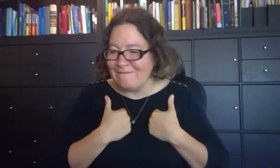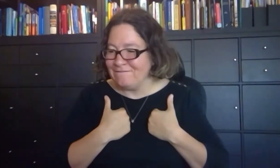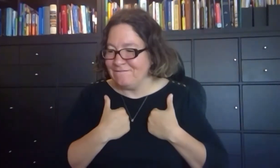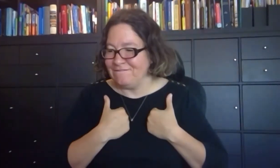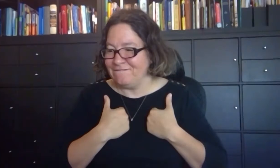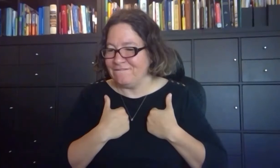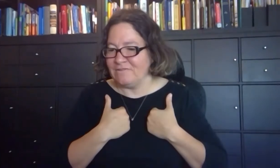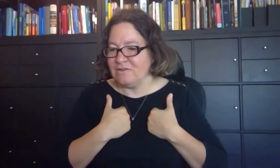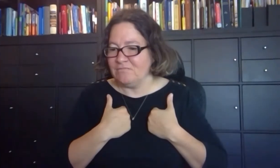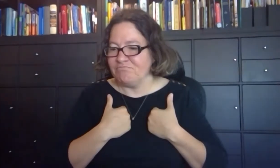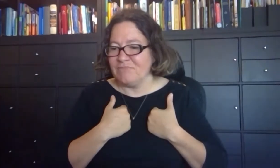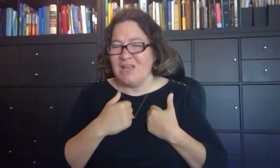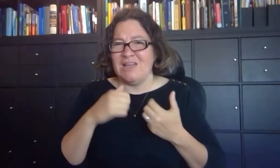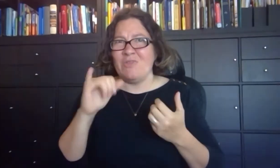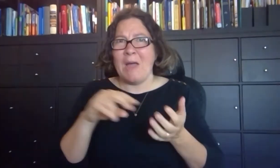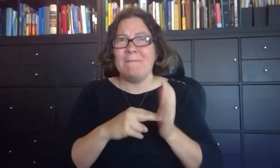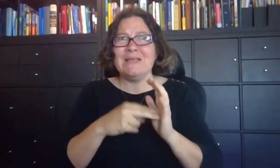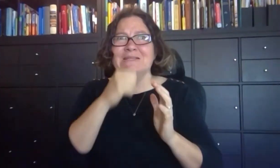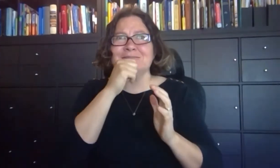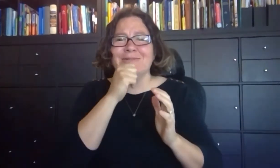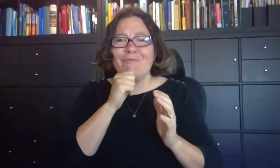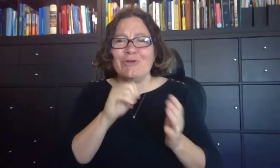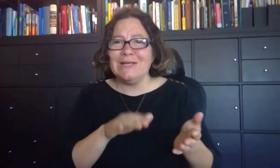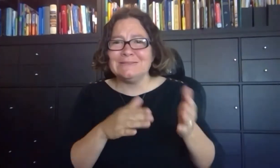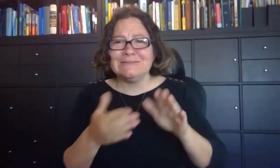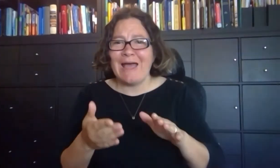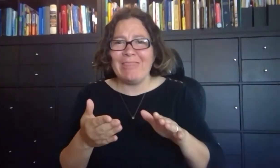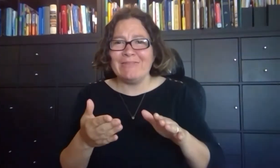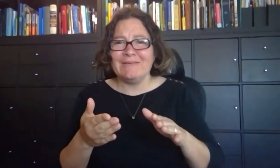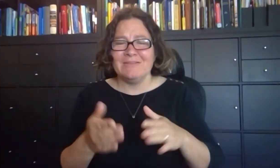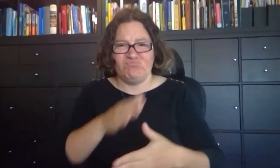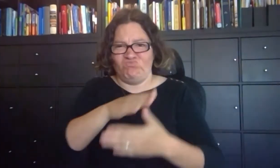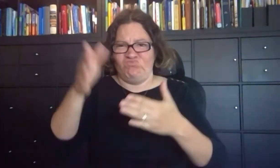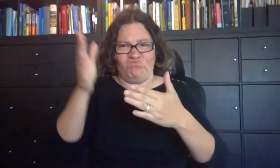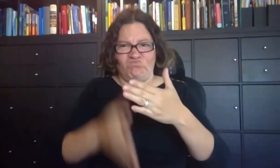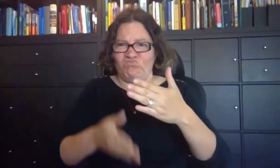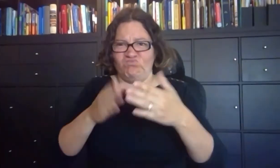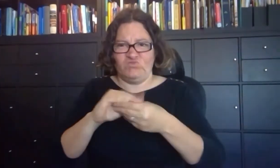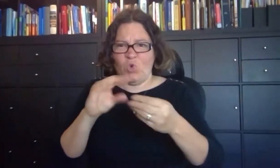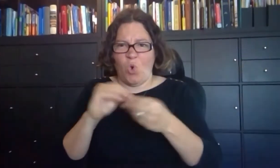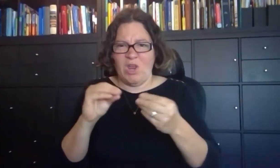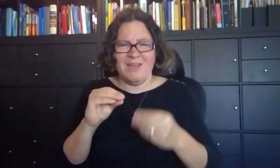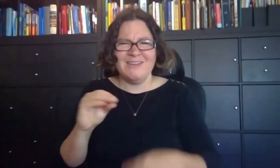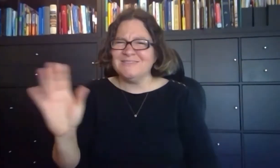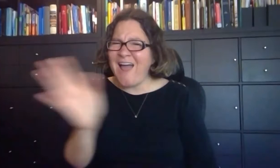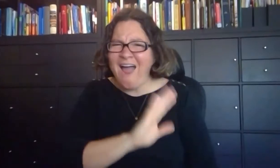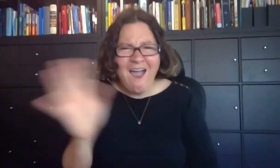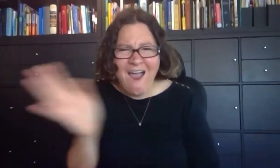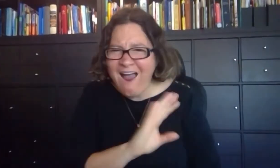embodies: hope and new life. We miss the promise that suffering